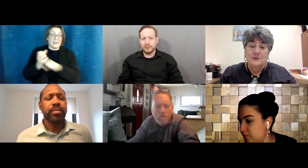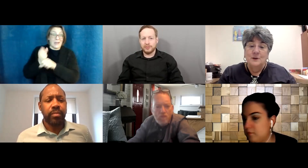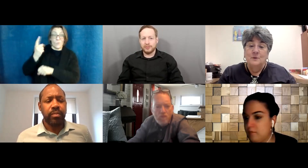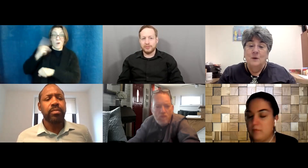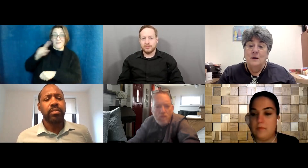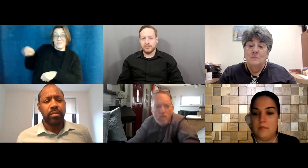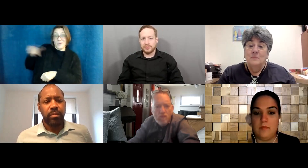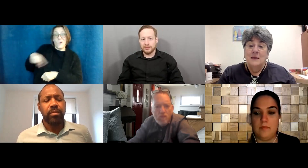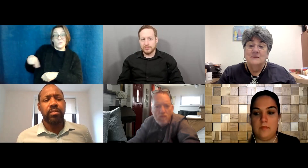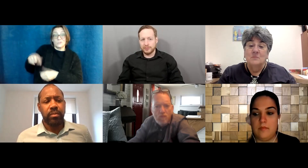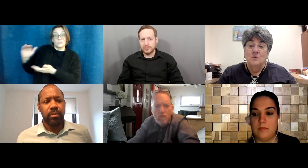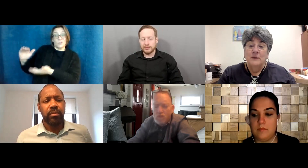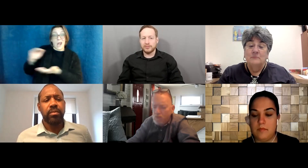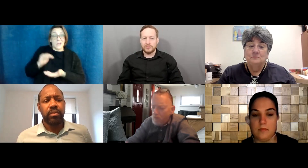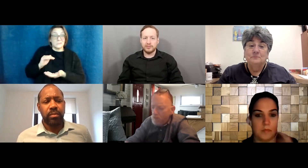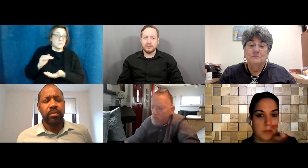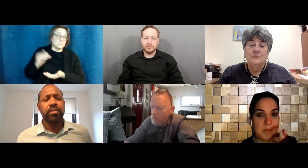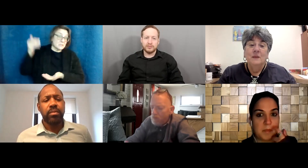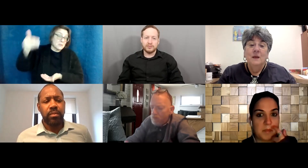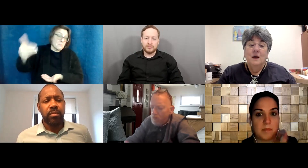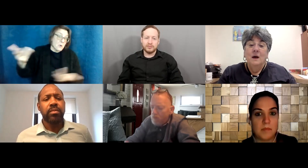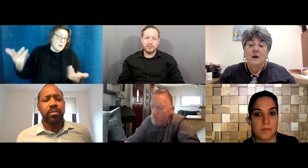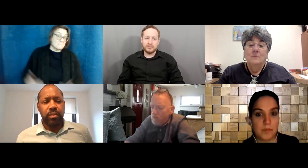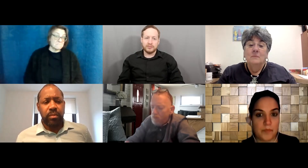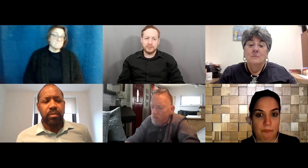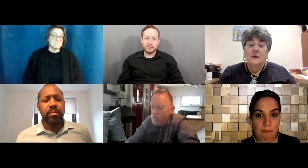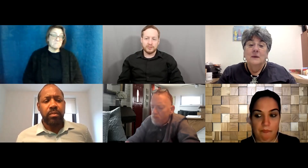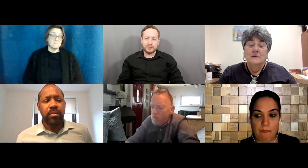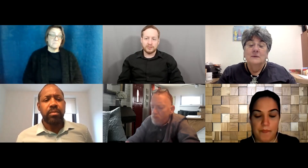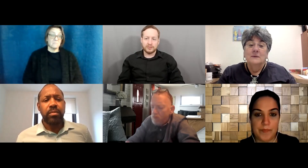those, at some point.